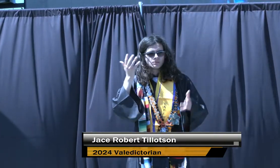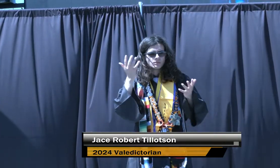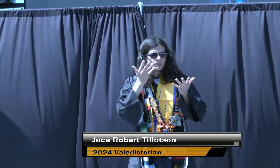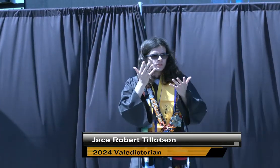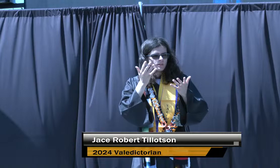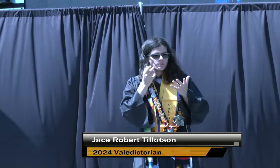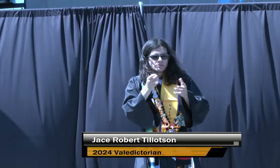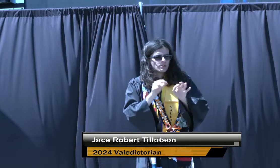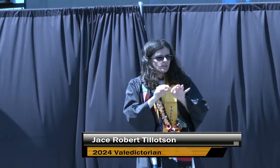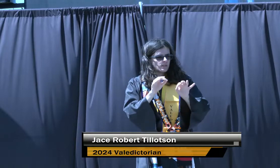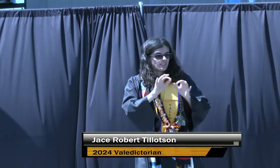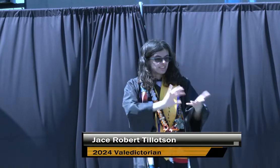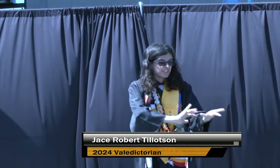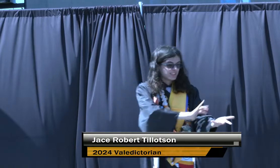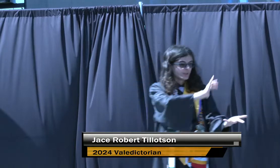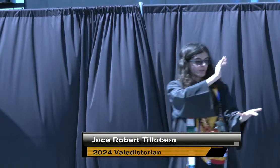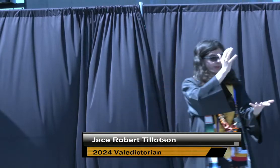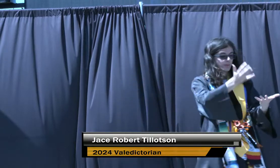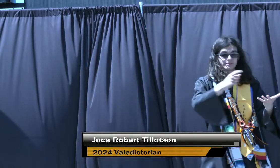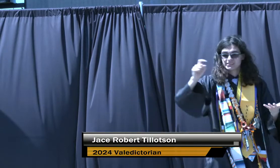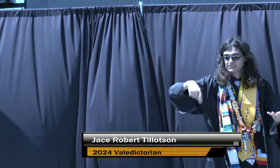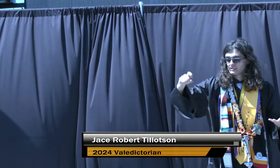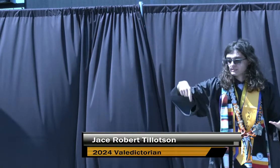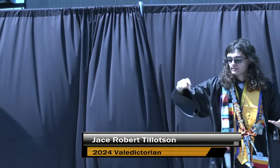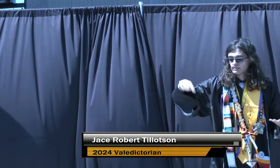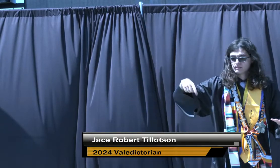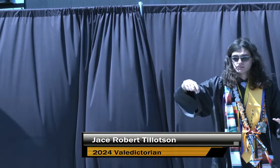think about what makes your decision